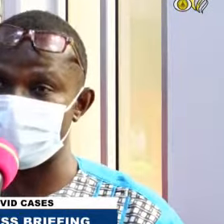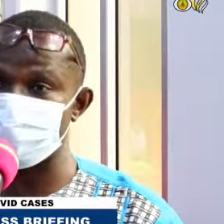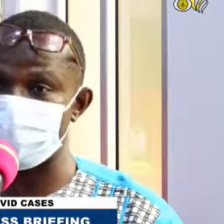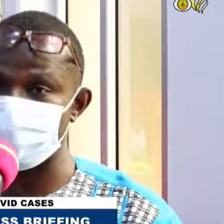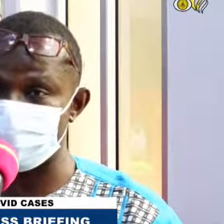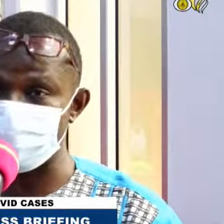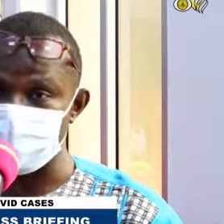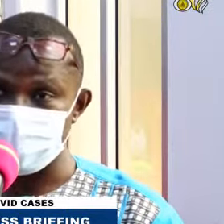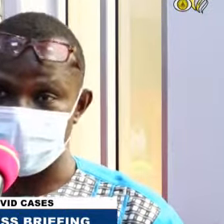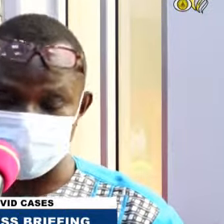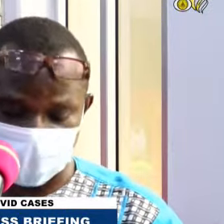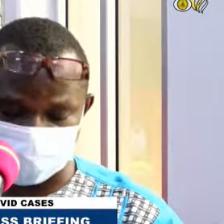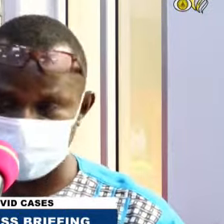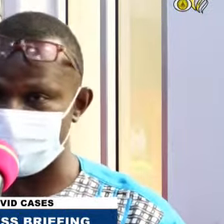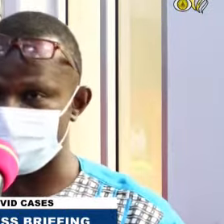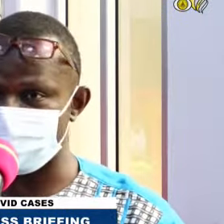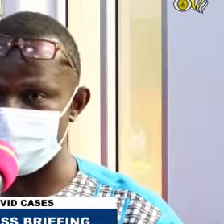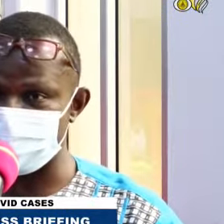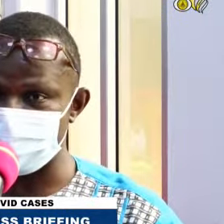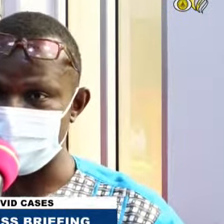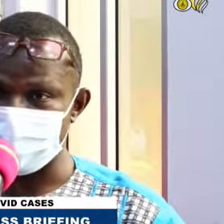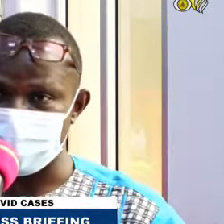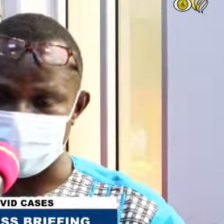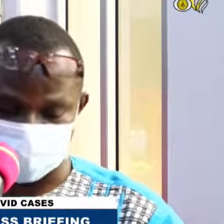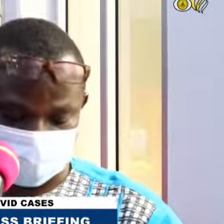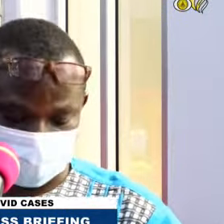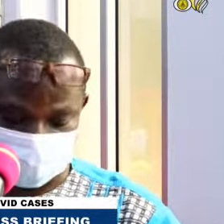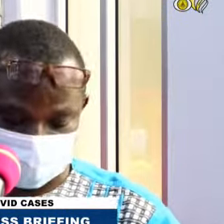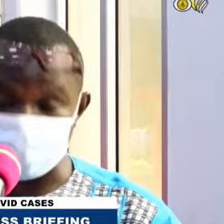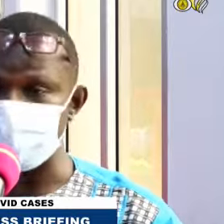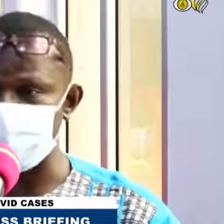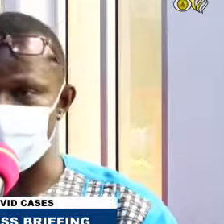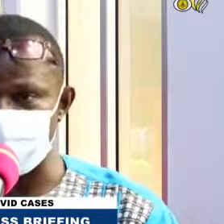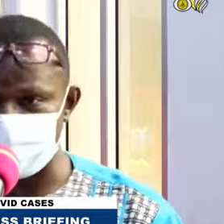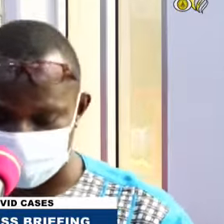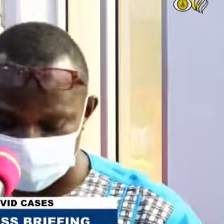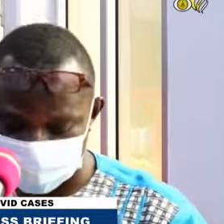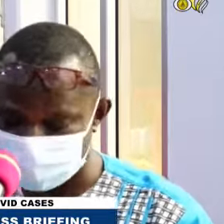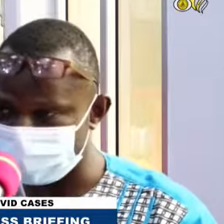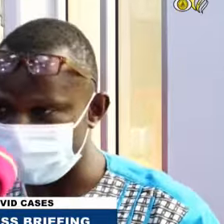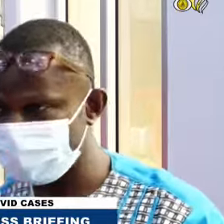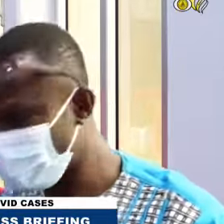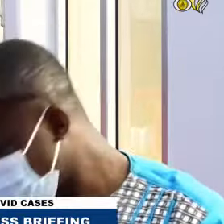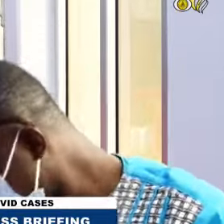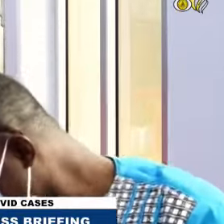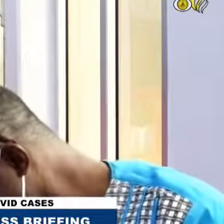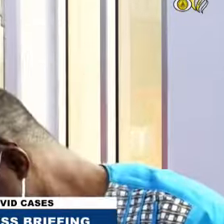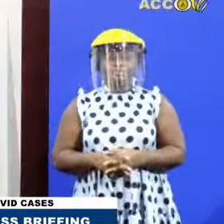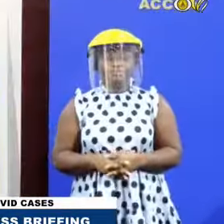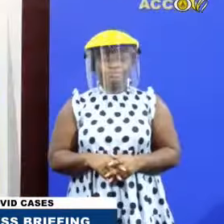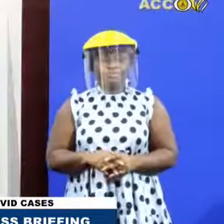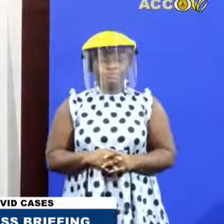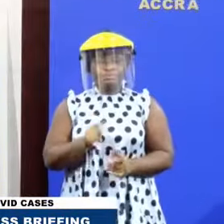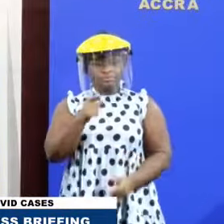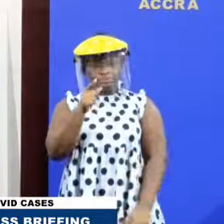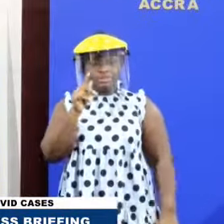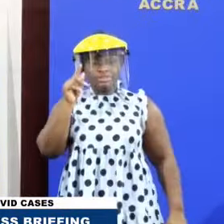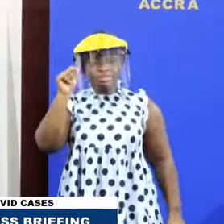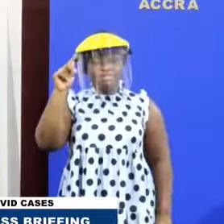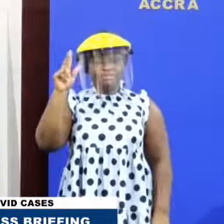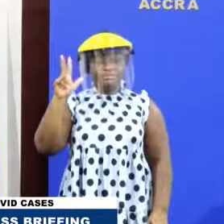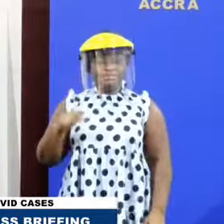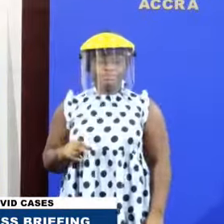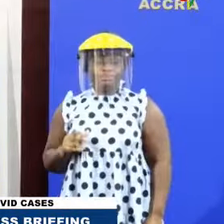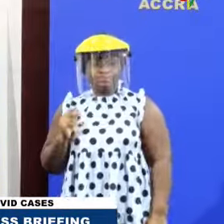4 oxygen plants or so. Can you update us on it? I think these are. Thank you very much. TV3 had a